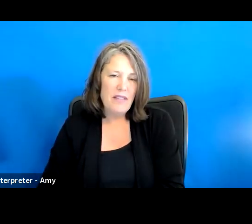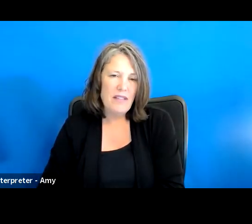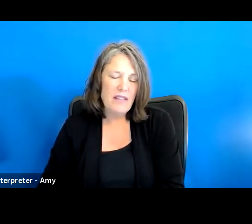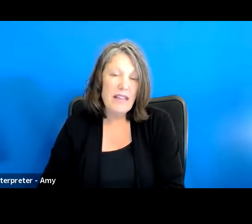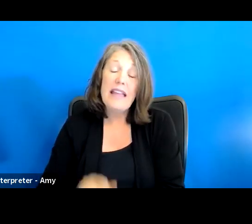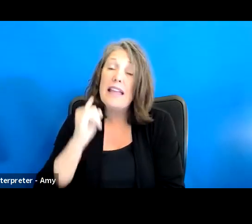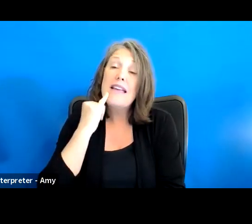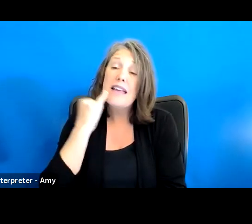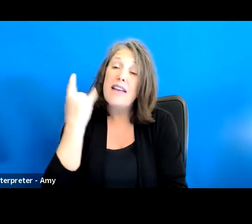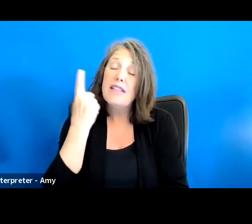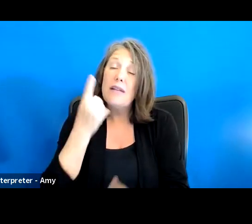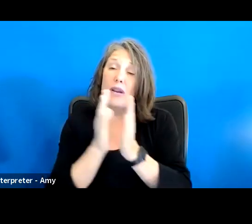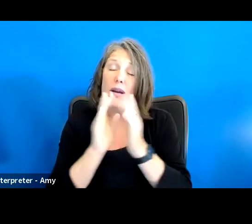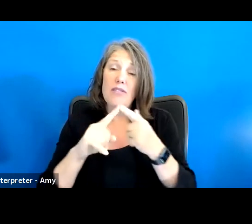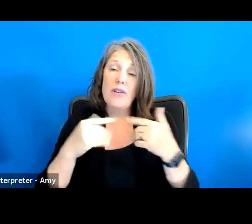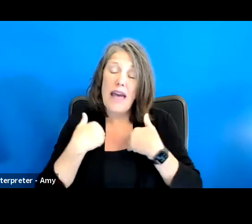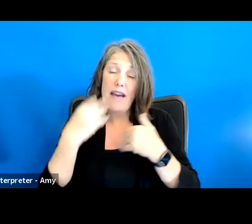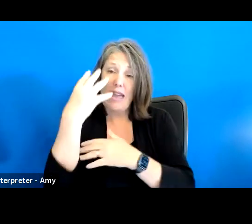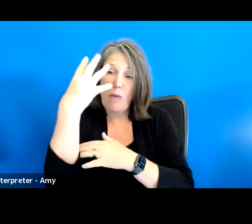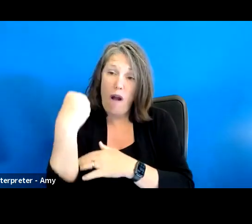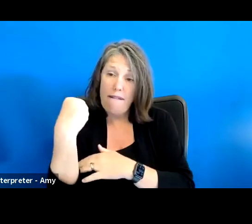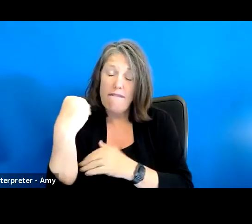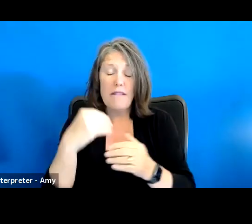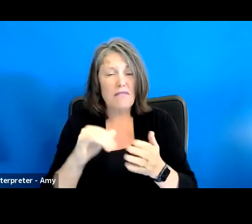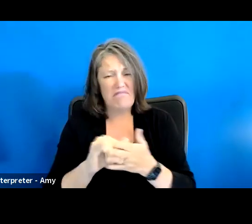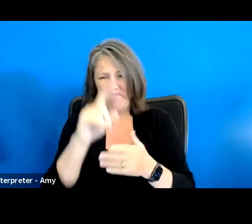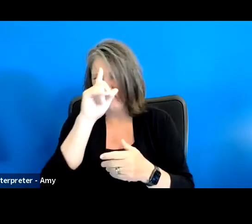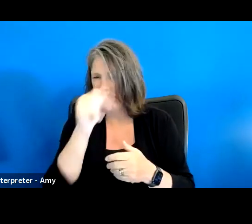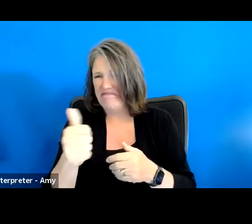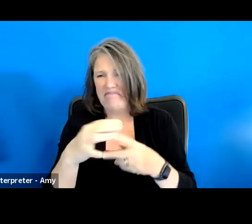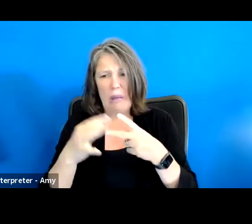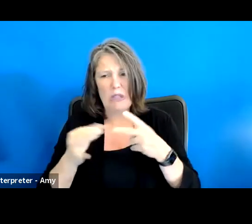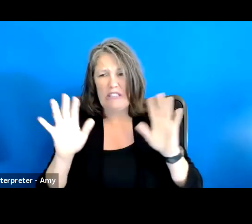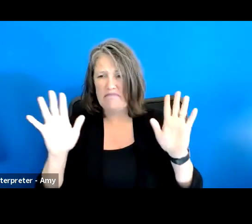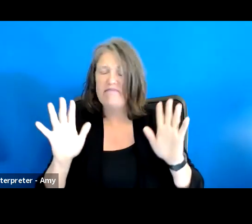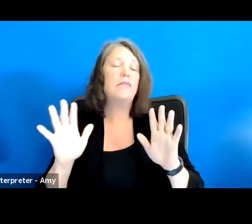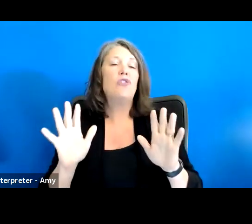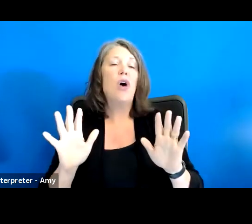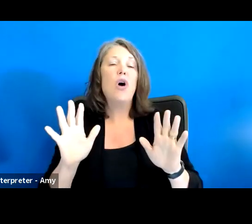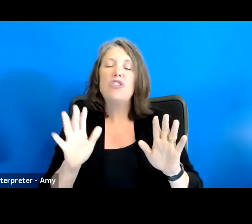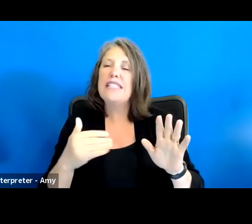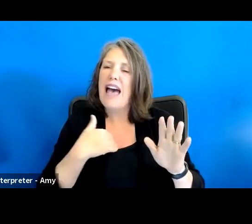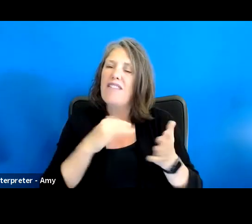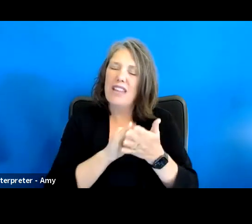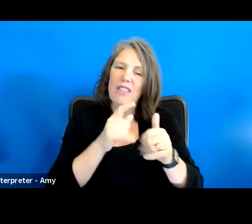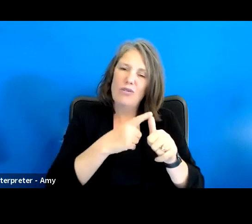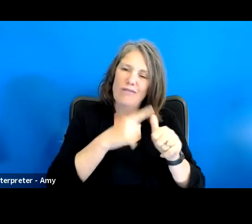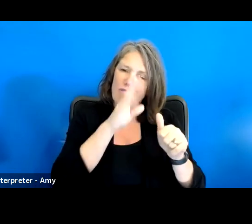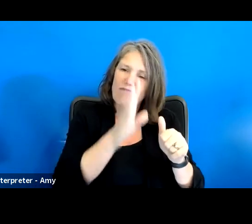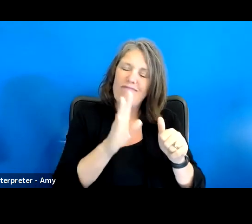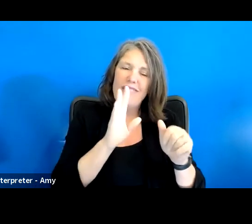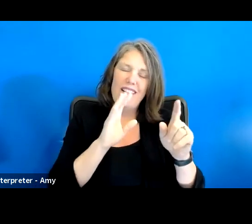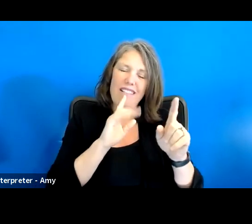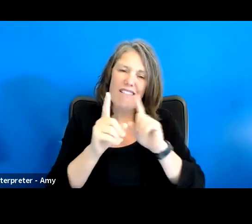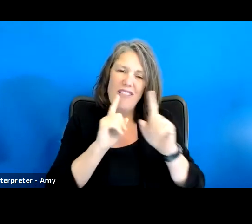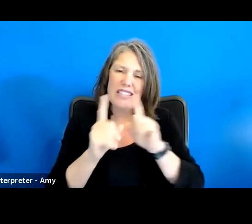If somebody requests to have their camera off, then that's also totally an option. So I think just having those upfront conversations is the most